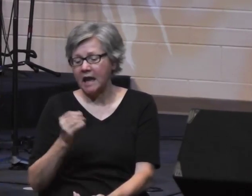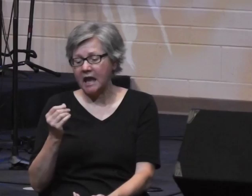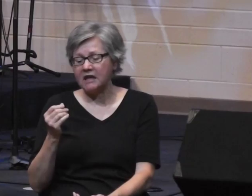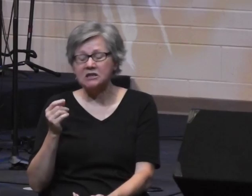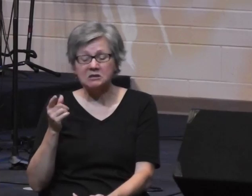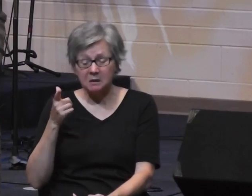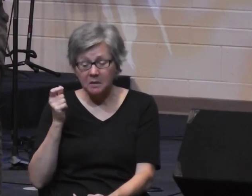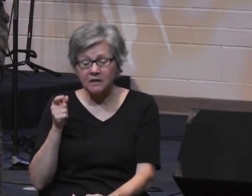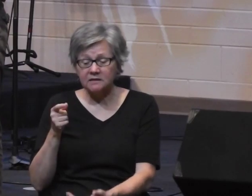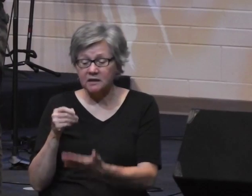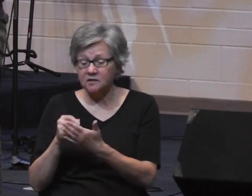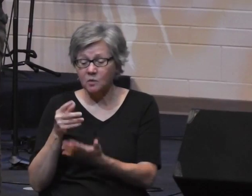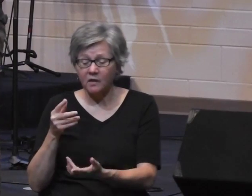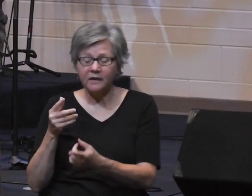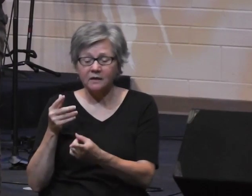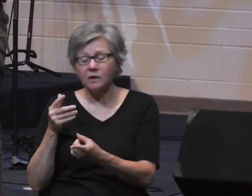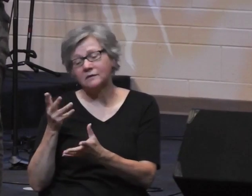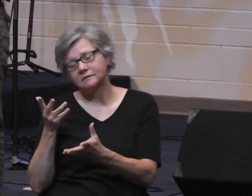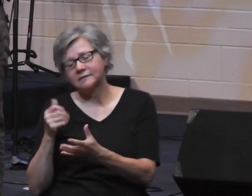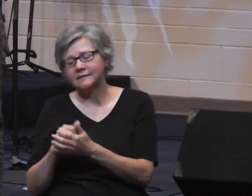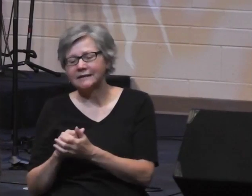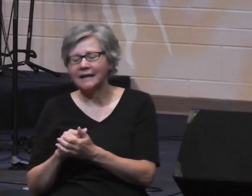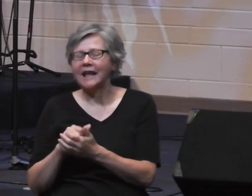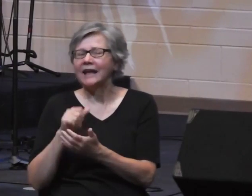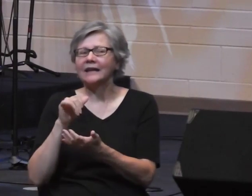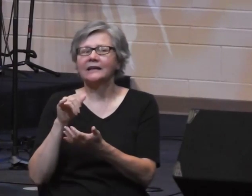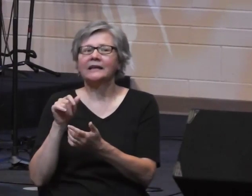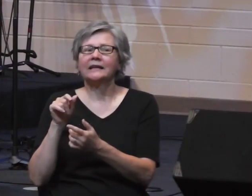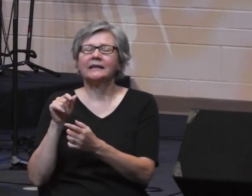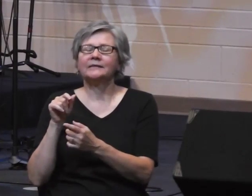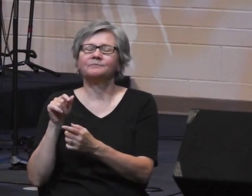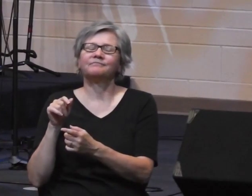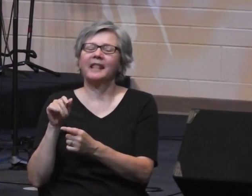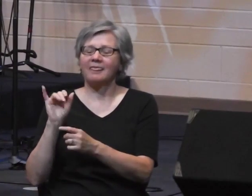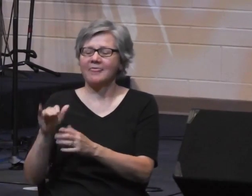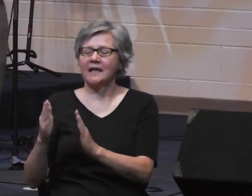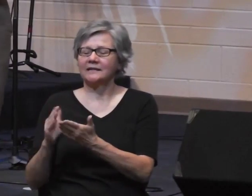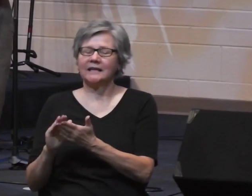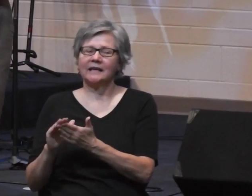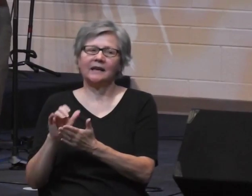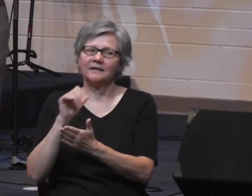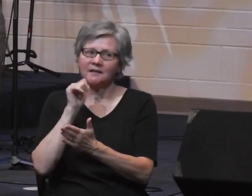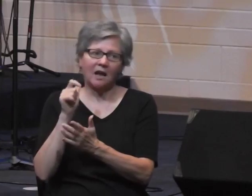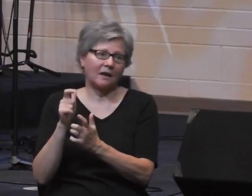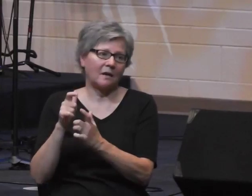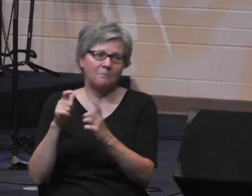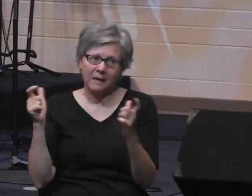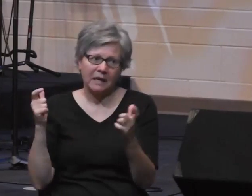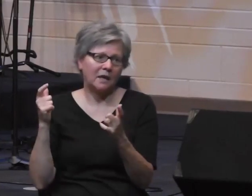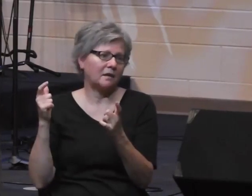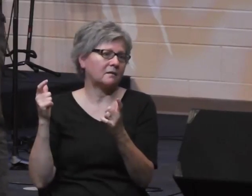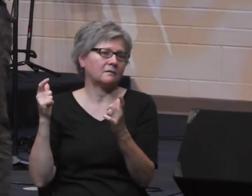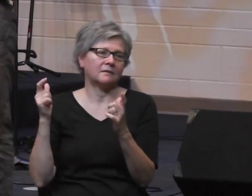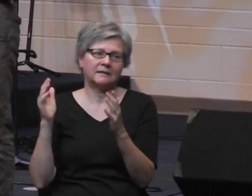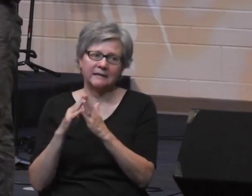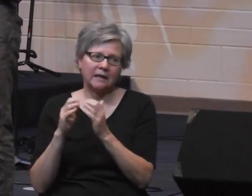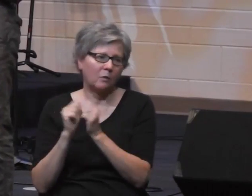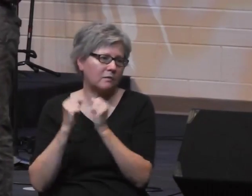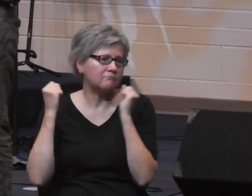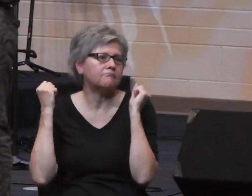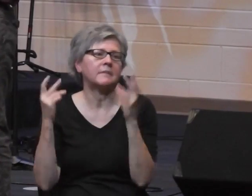famous as David Karl, that's not the norm of Bakersfield. I've been told Bakersfield is not a mecca for